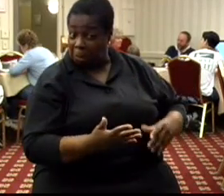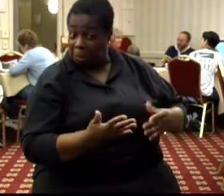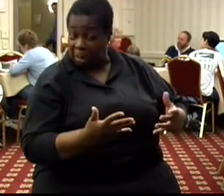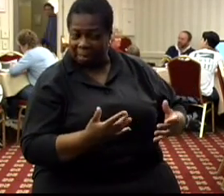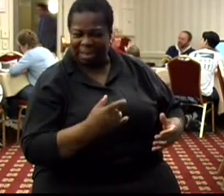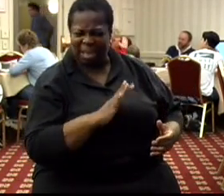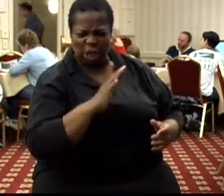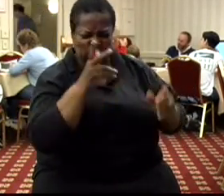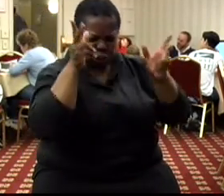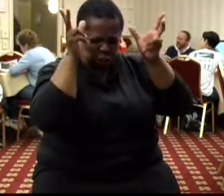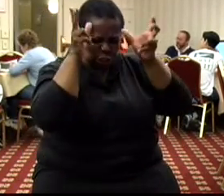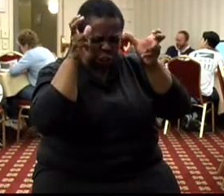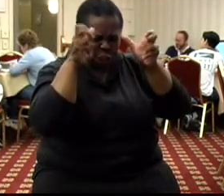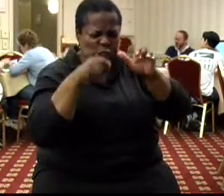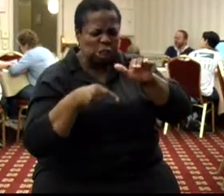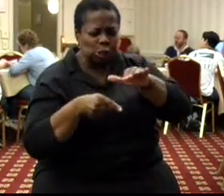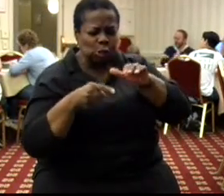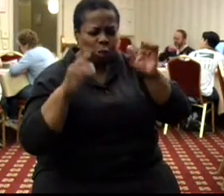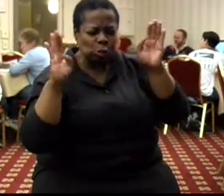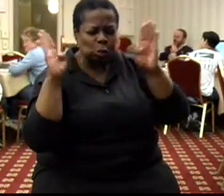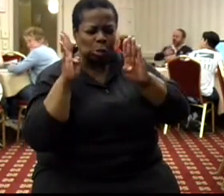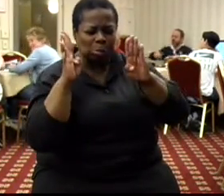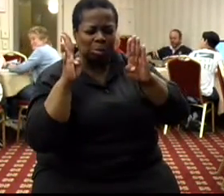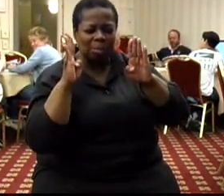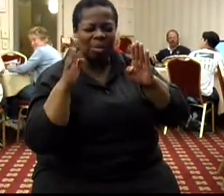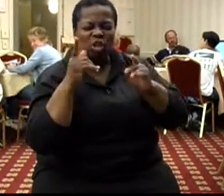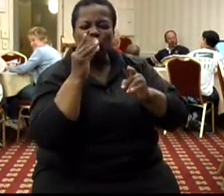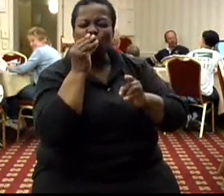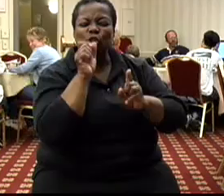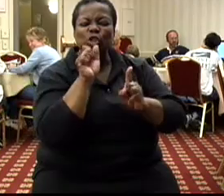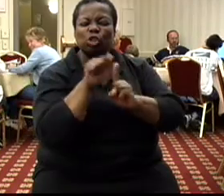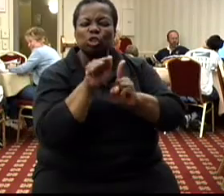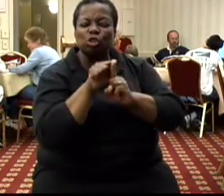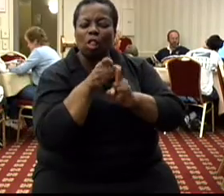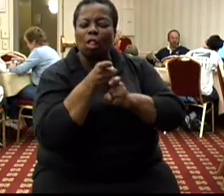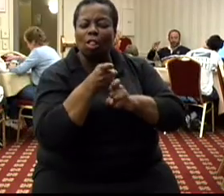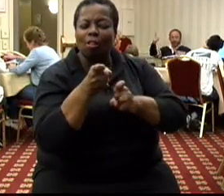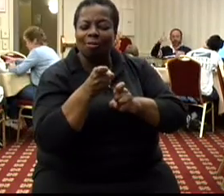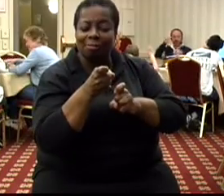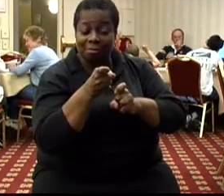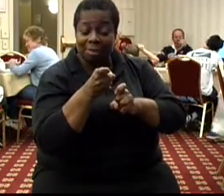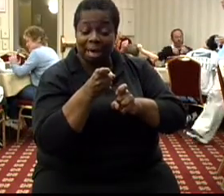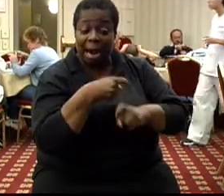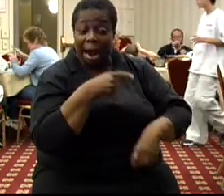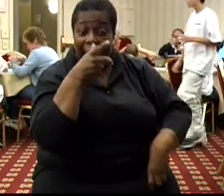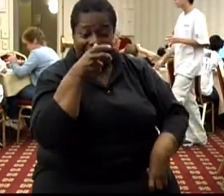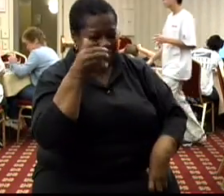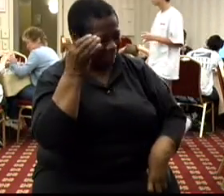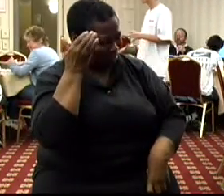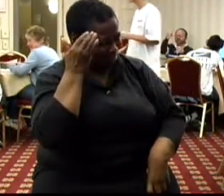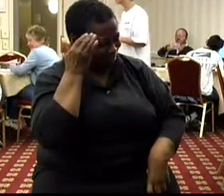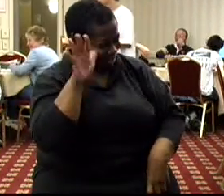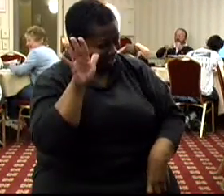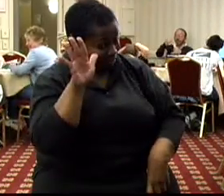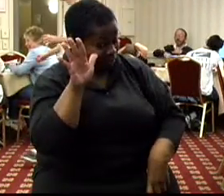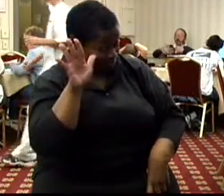The beetle tends to be a mischievous troublemaker, teasing sort of lot, but the ant is unaware of this.